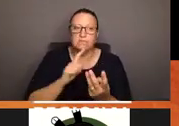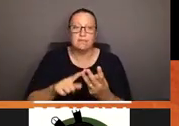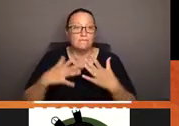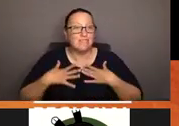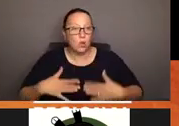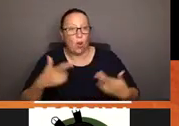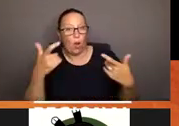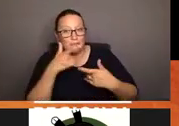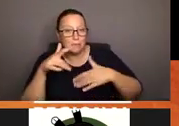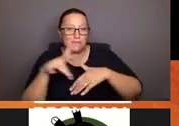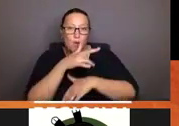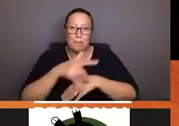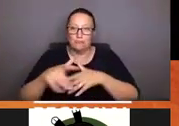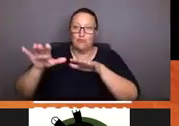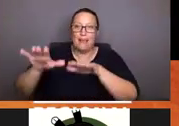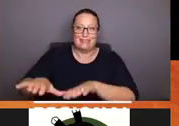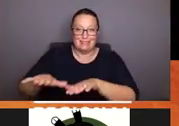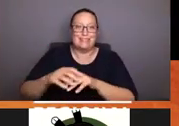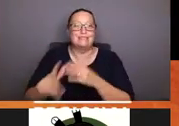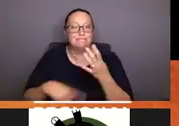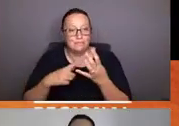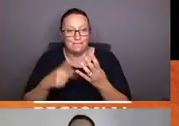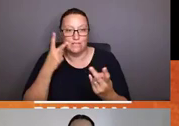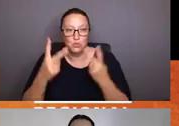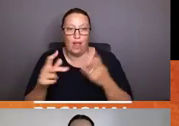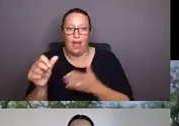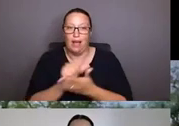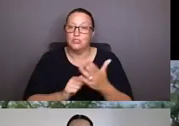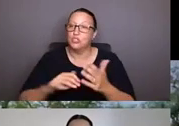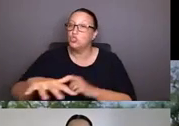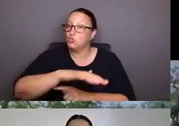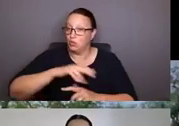residency, and visual arts studio development.